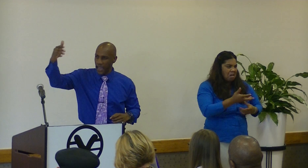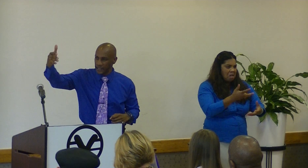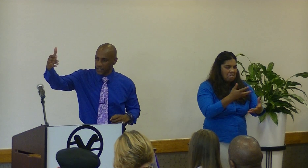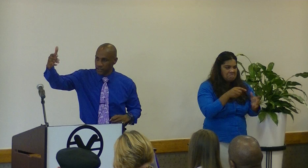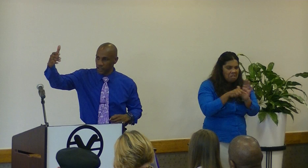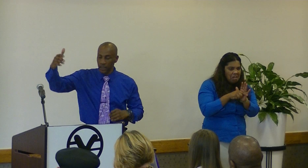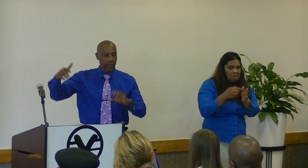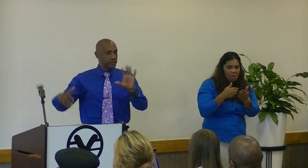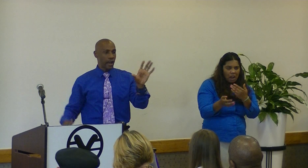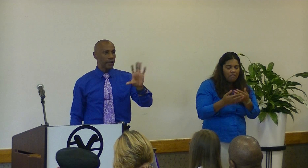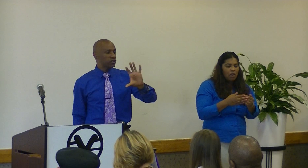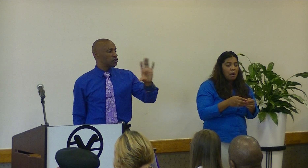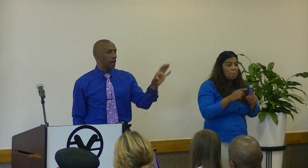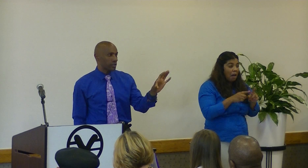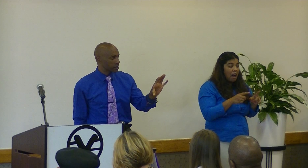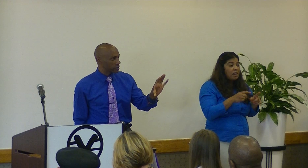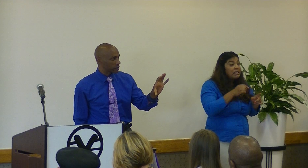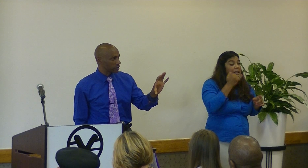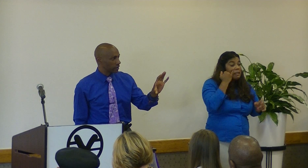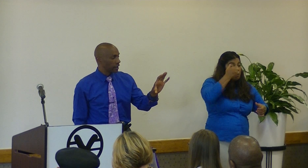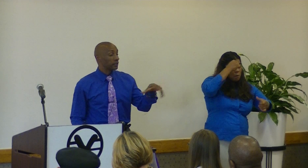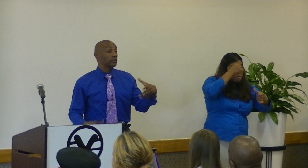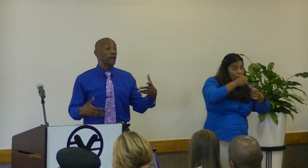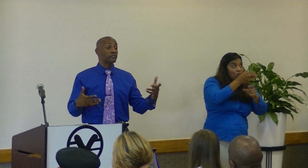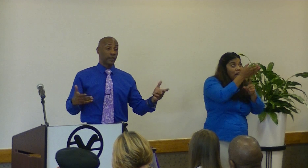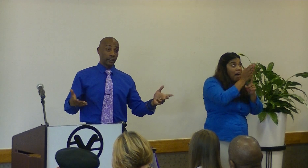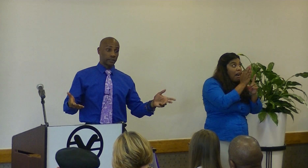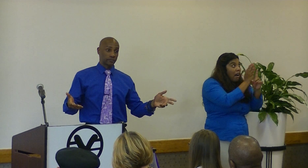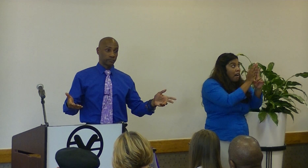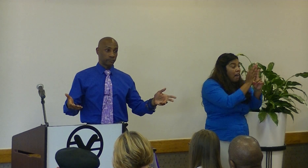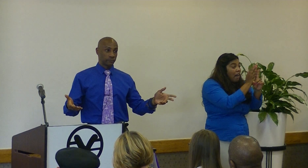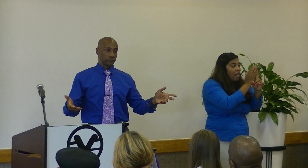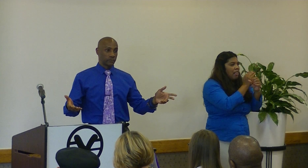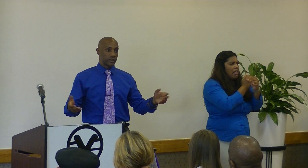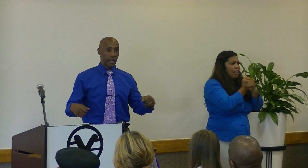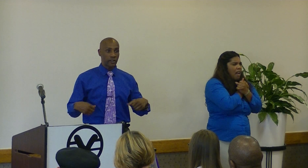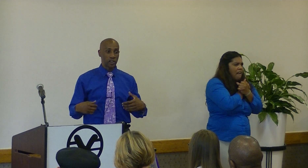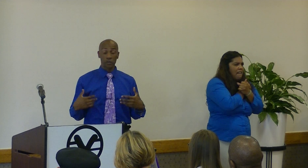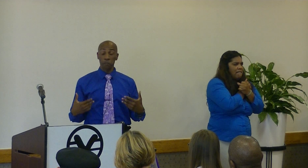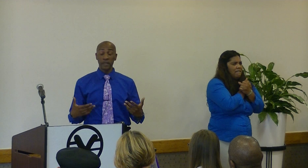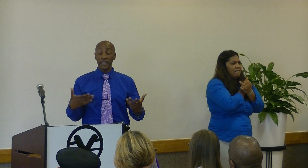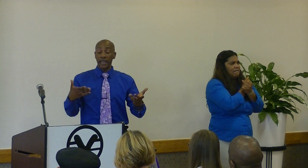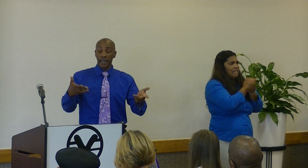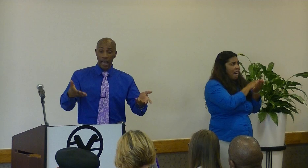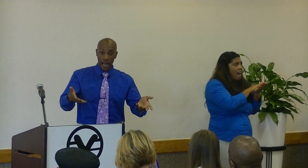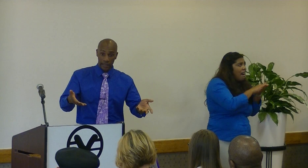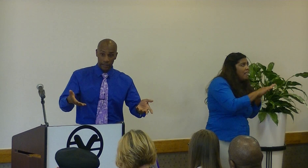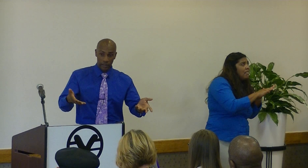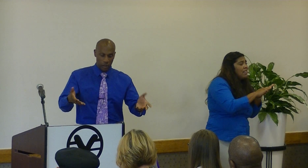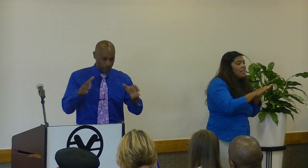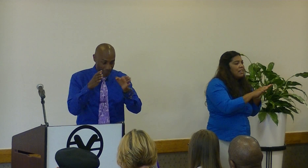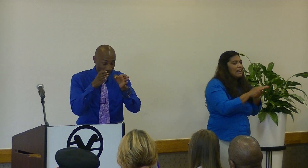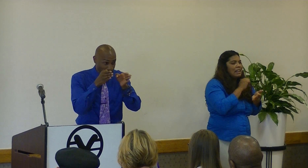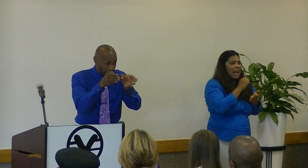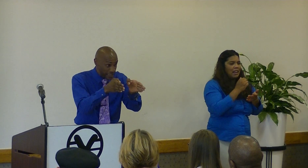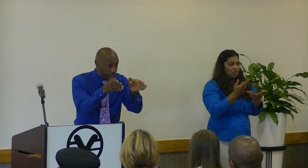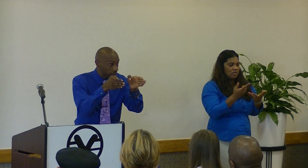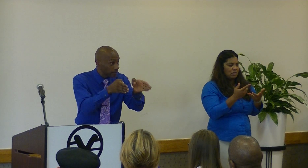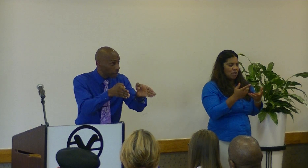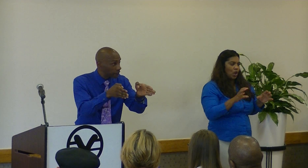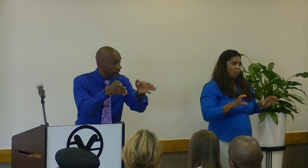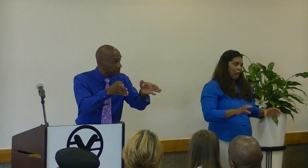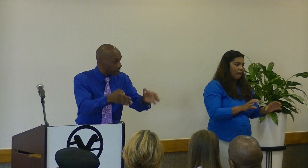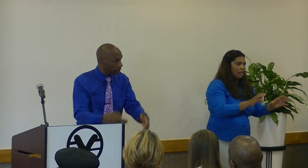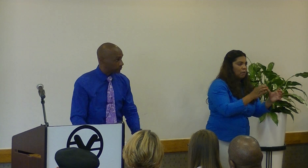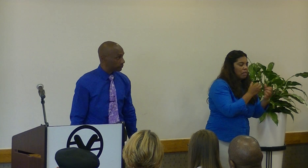and kindness, not just loving, not just being kind, but that it